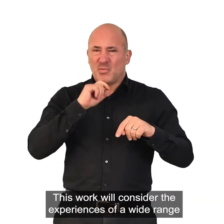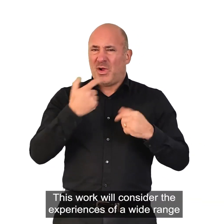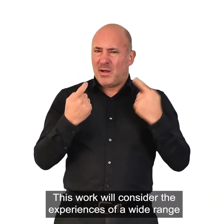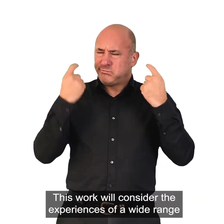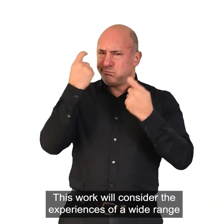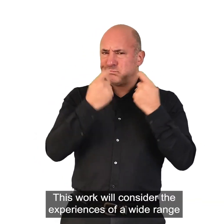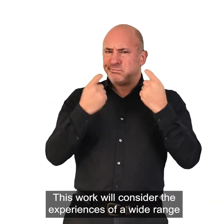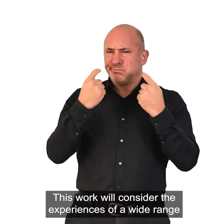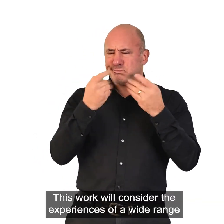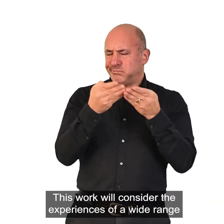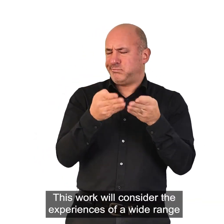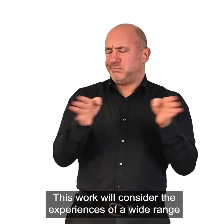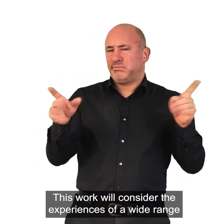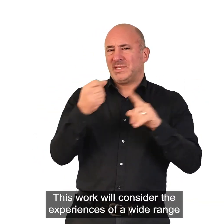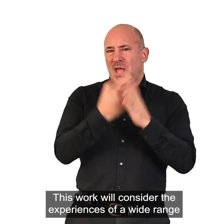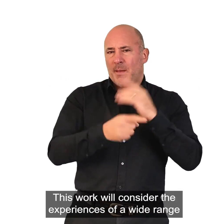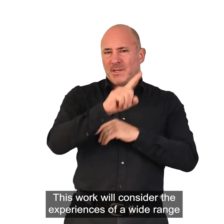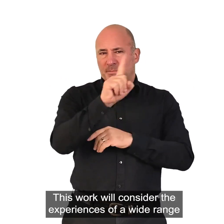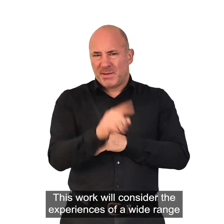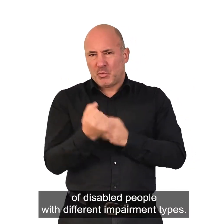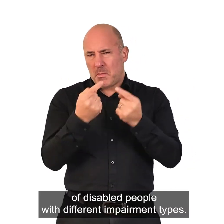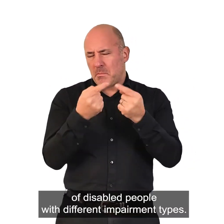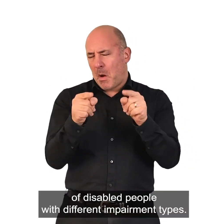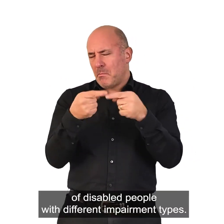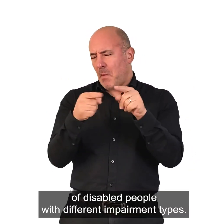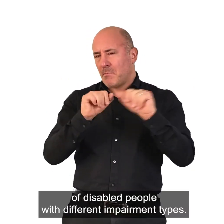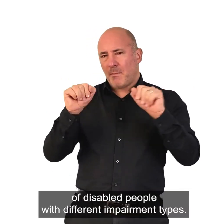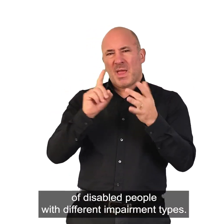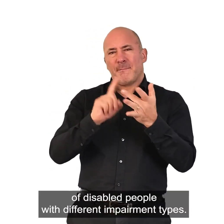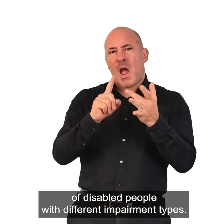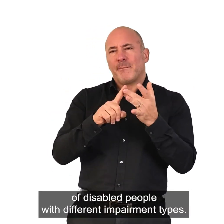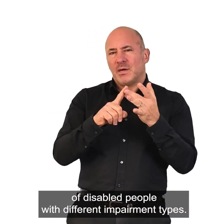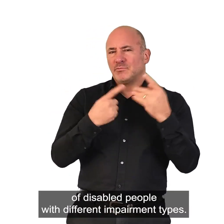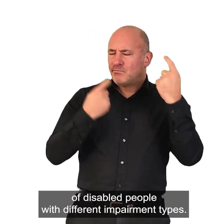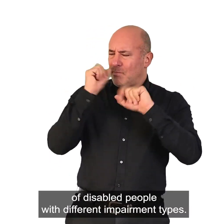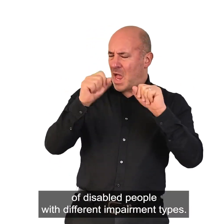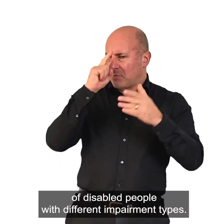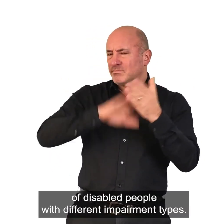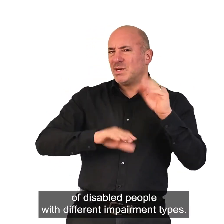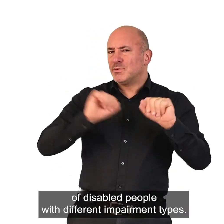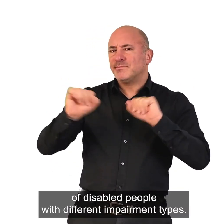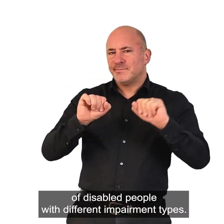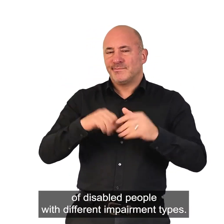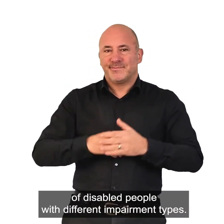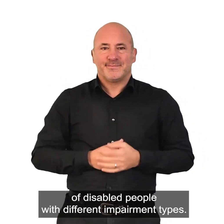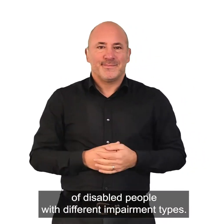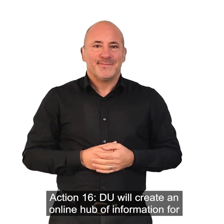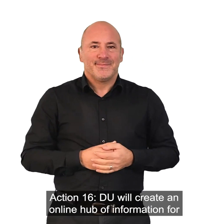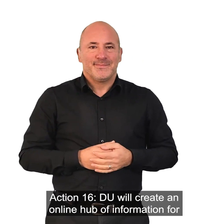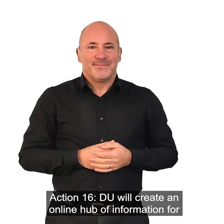This work will consider the experiences of a wide range of disabled people with different impairment types. Action